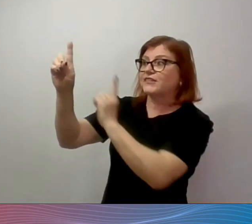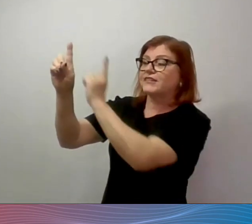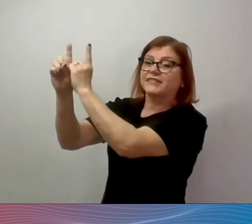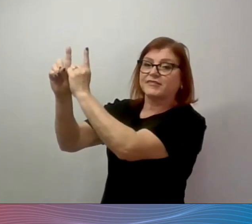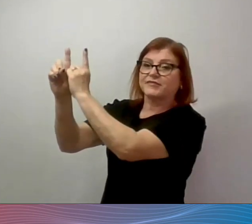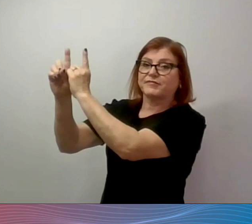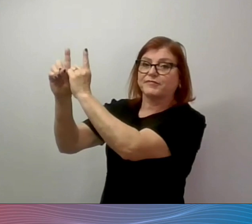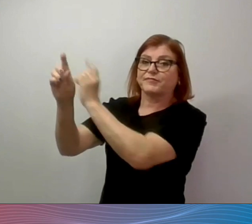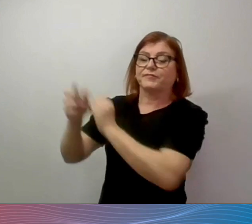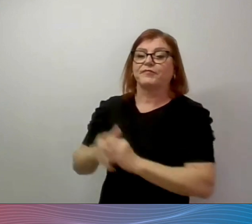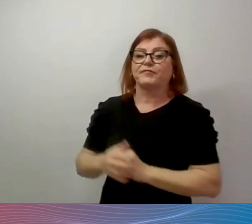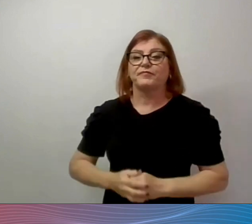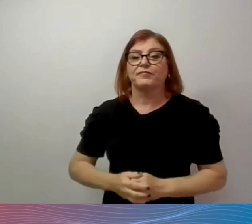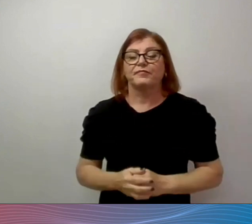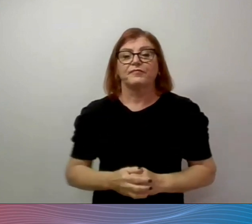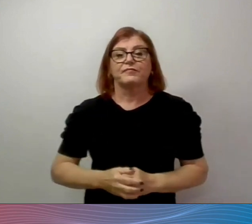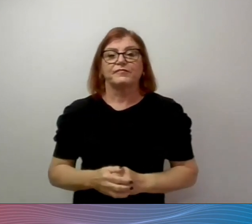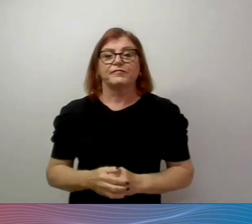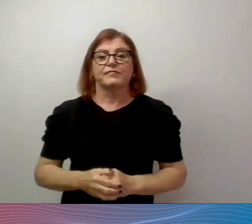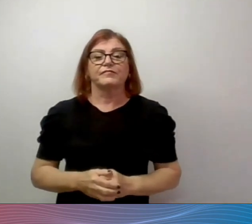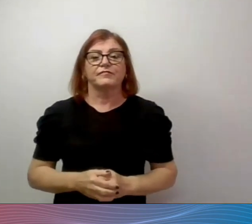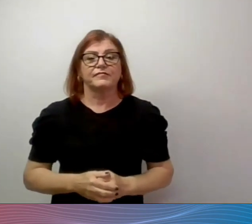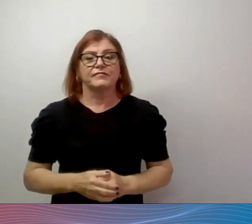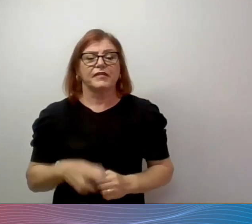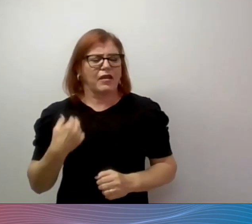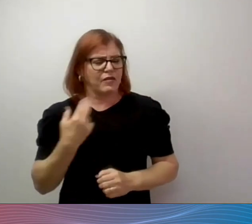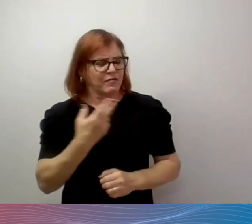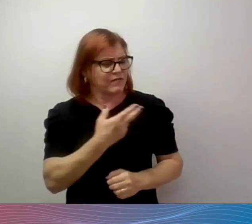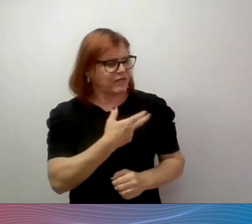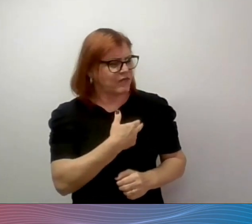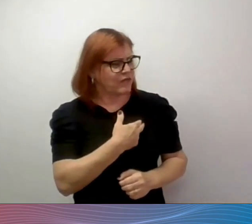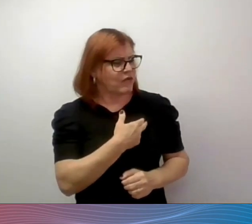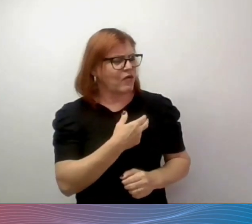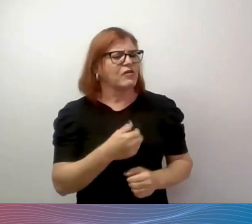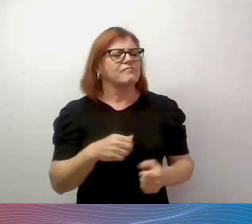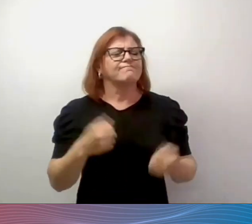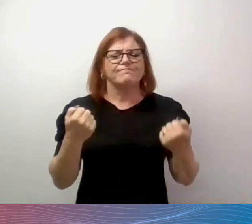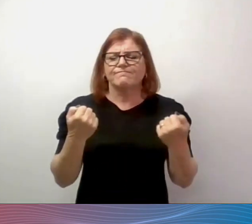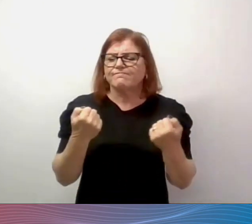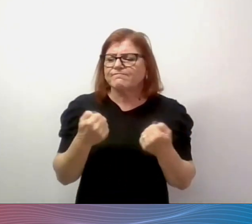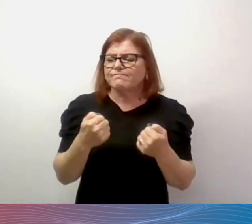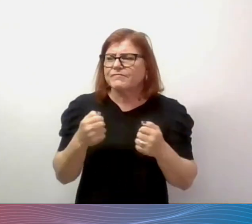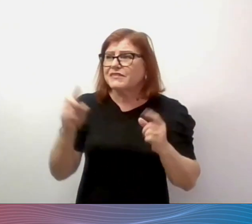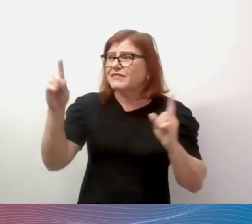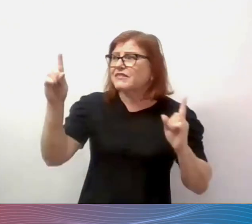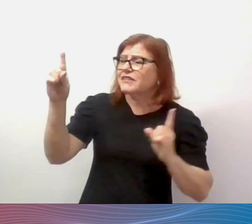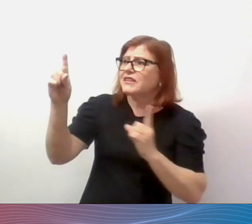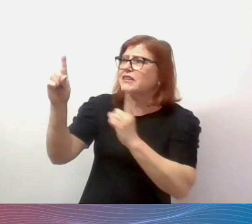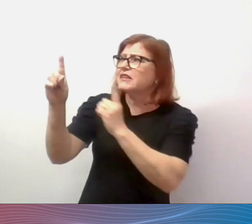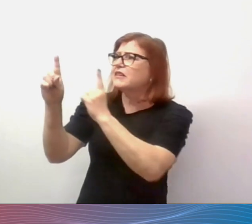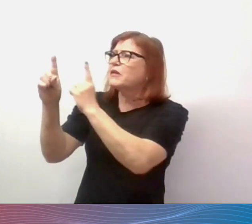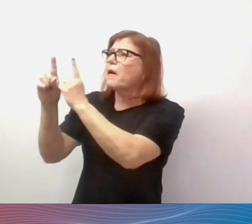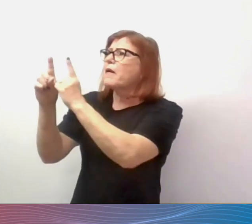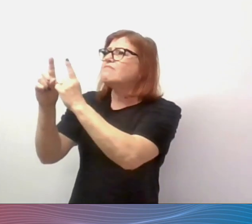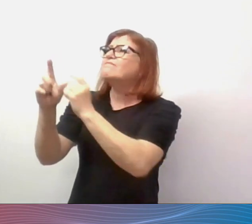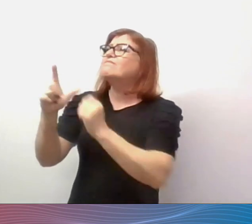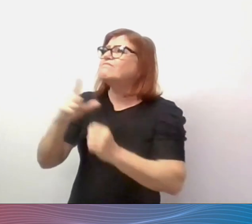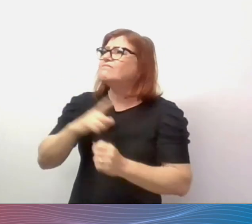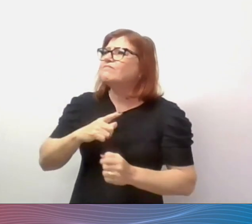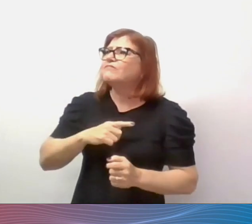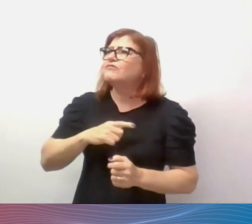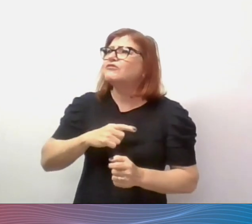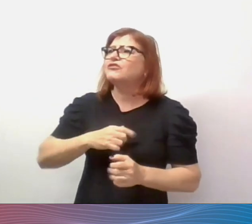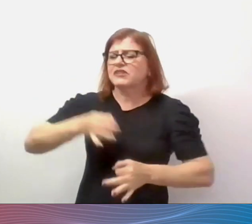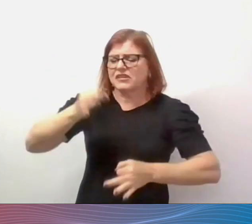ter acesso a Deus, era necessário satisfazer as exigências da justiça de Deus e